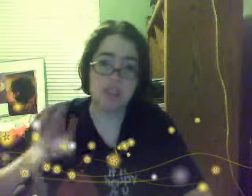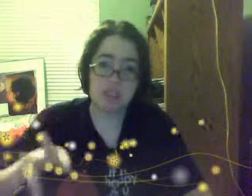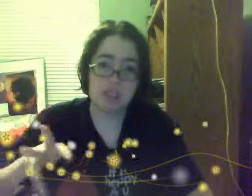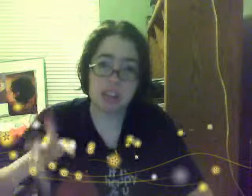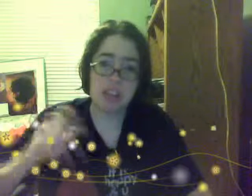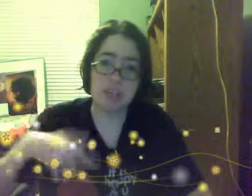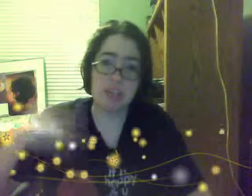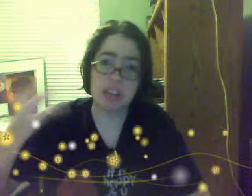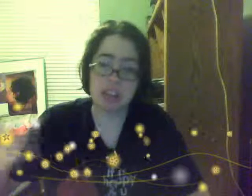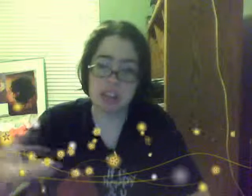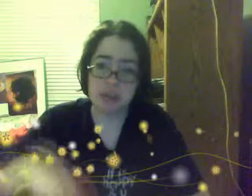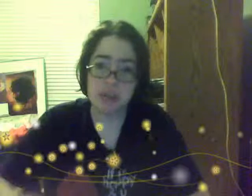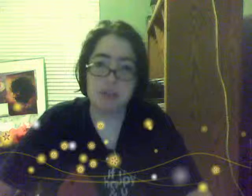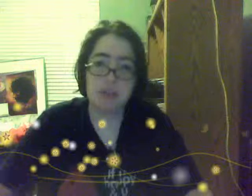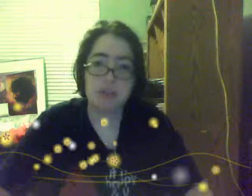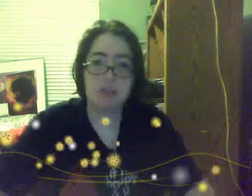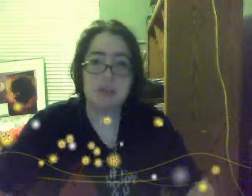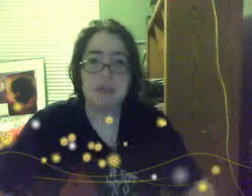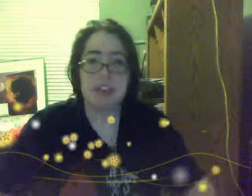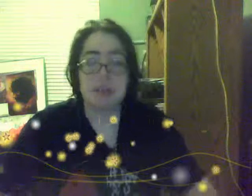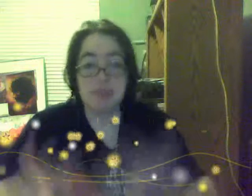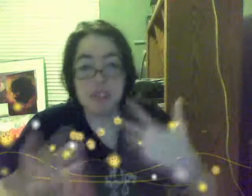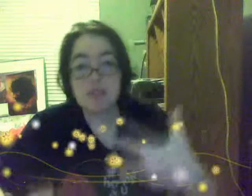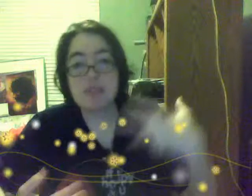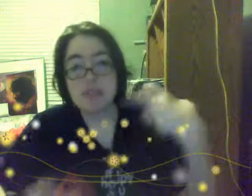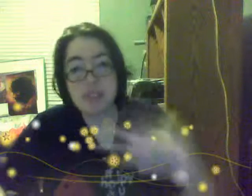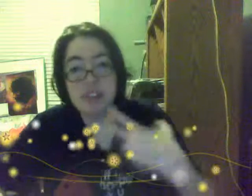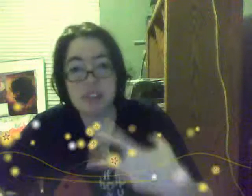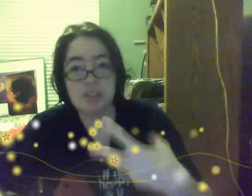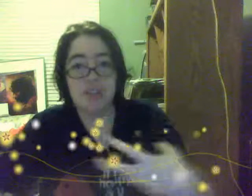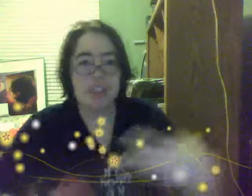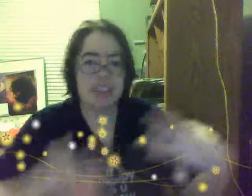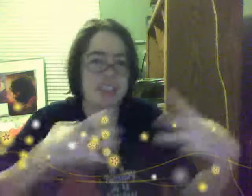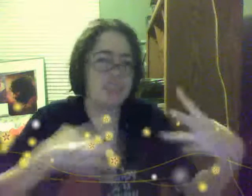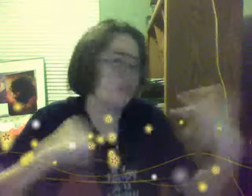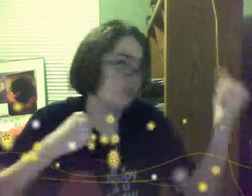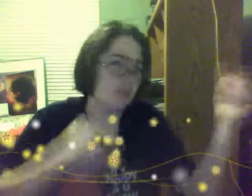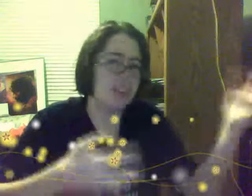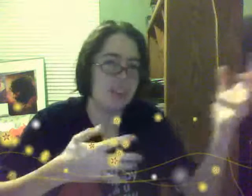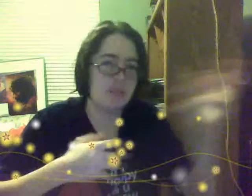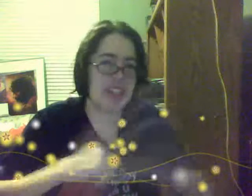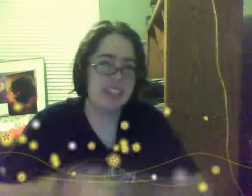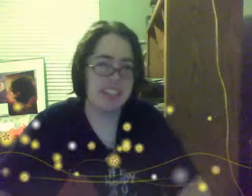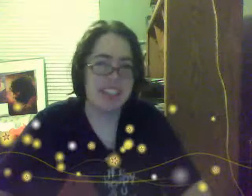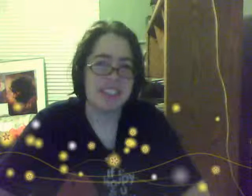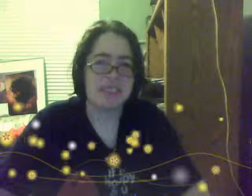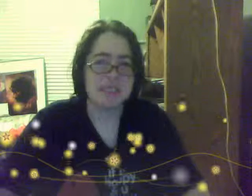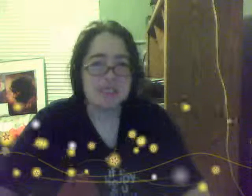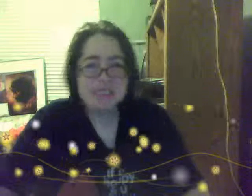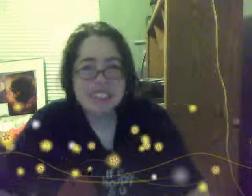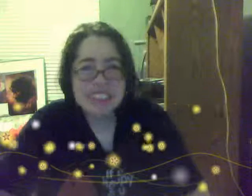a month, depending on the option you choose. This was very useful in case, you're watching me and you're like,